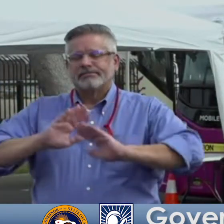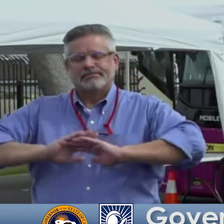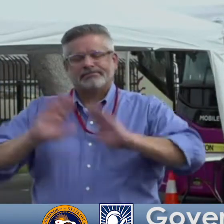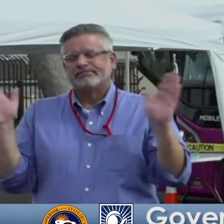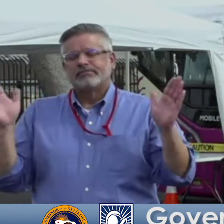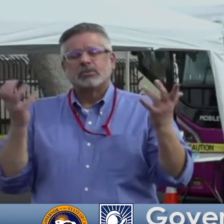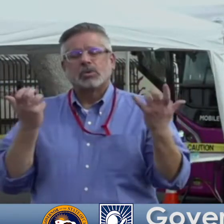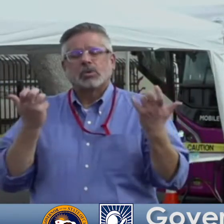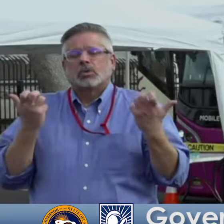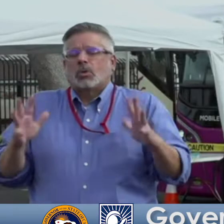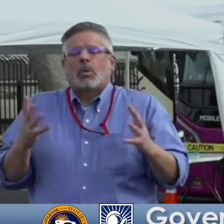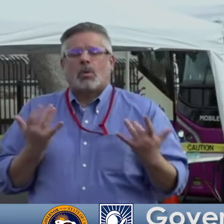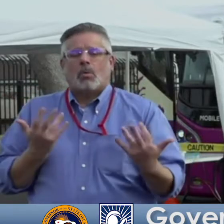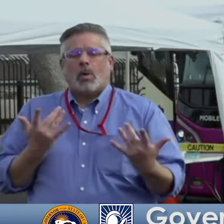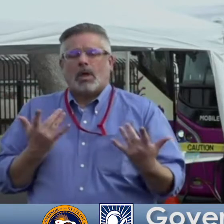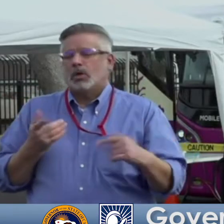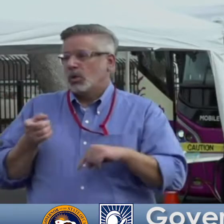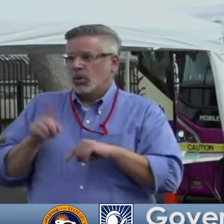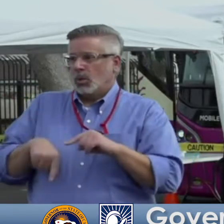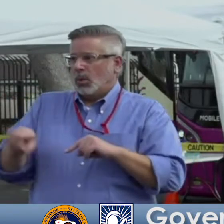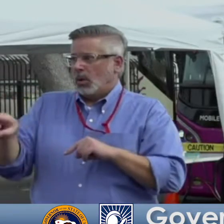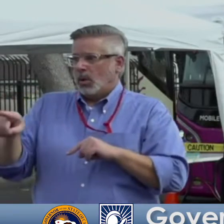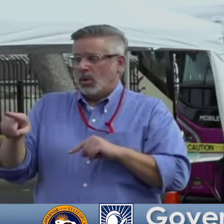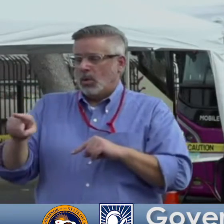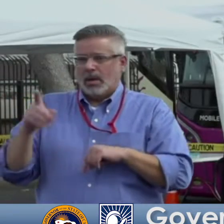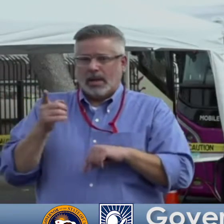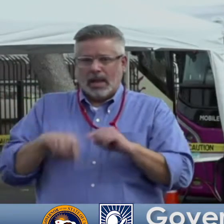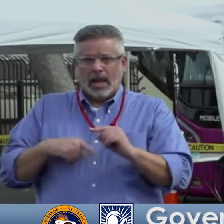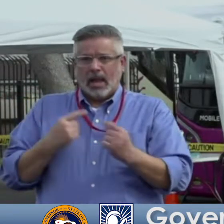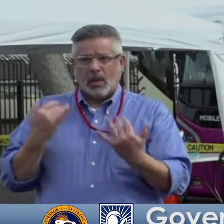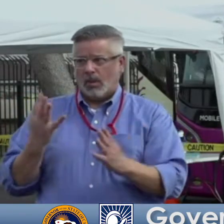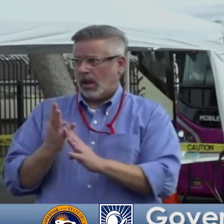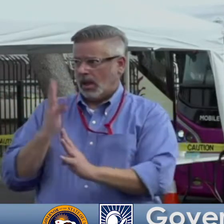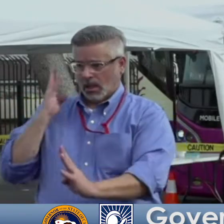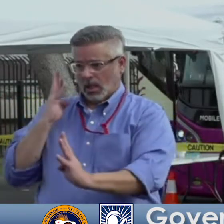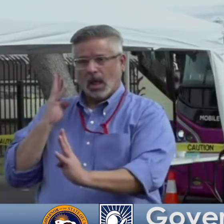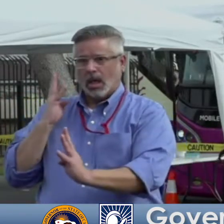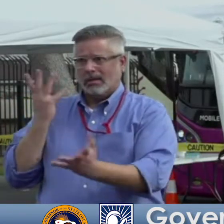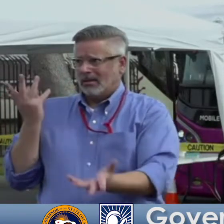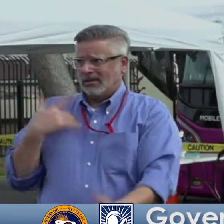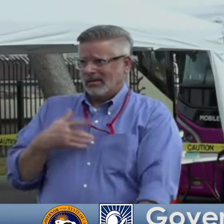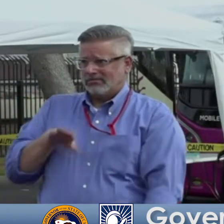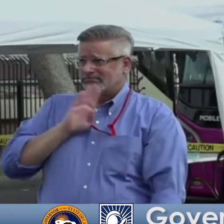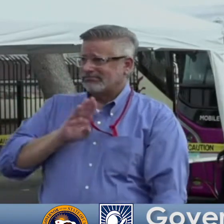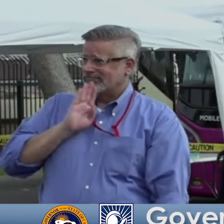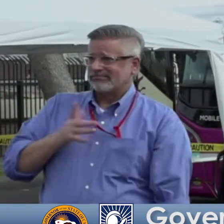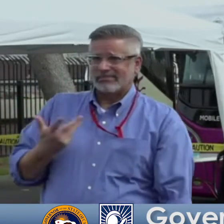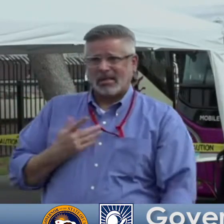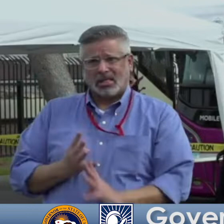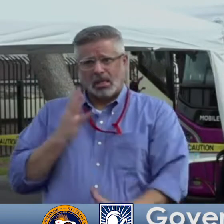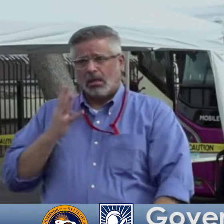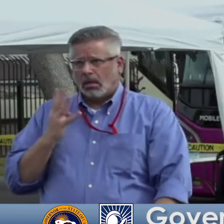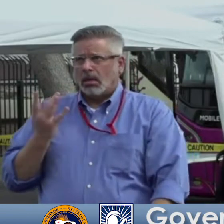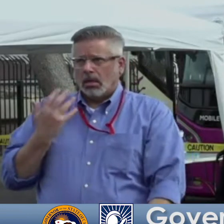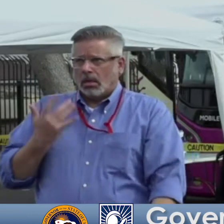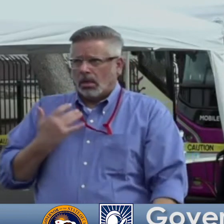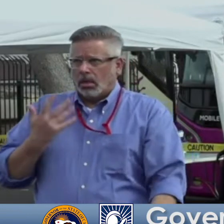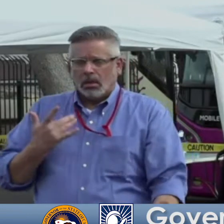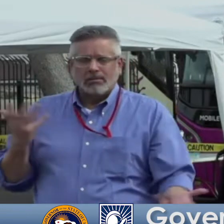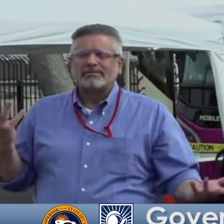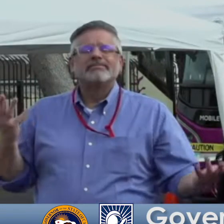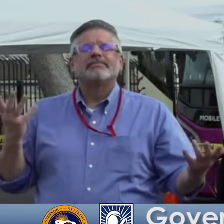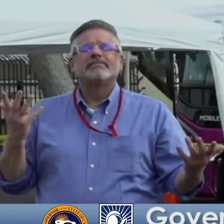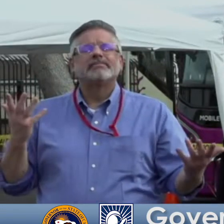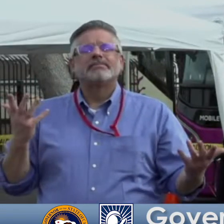wait months. You can't wait another minute in line. Folks are frustrated. So we are working,